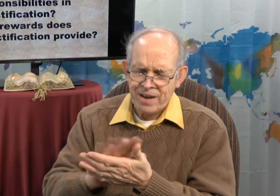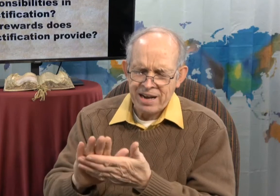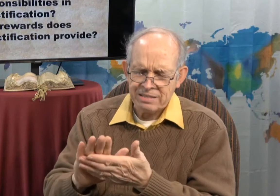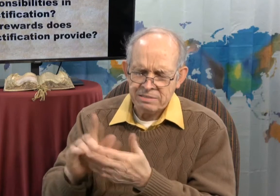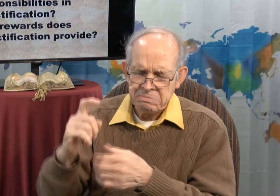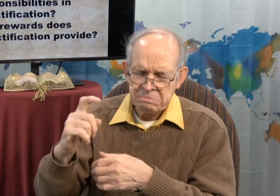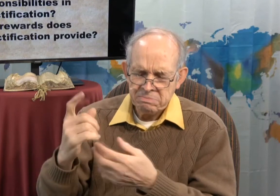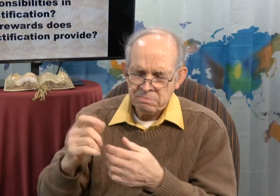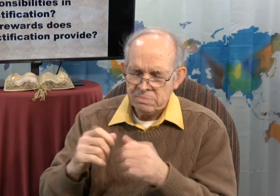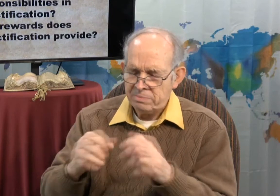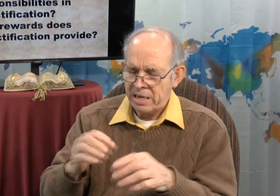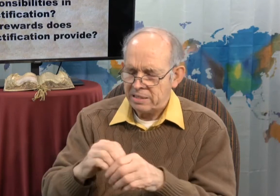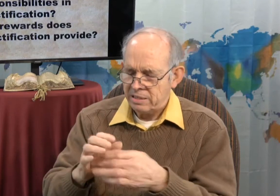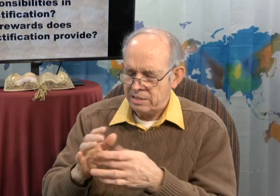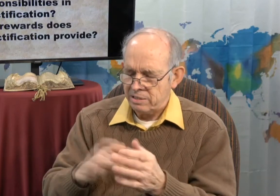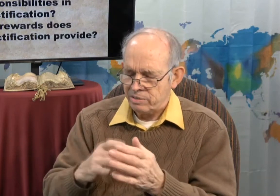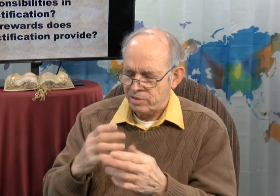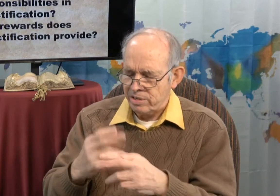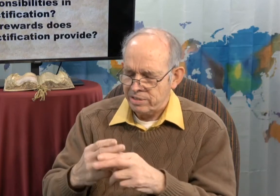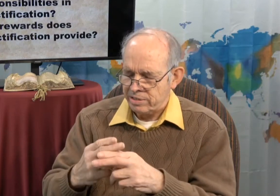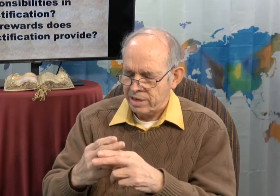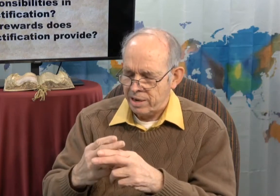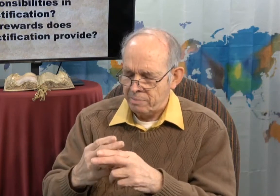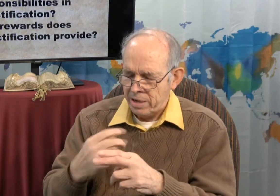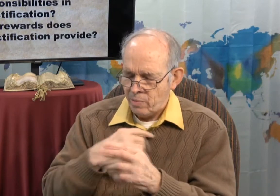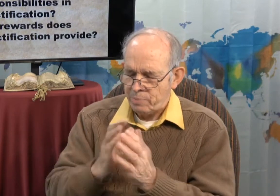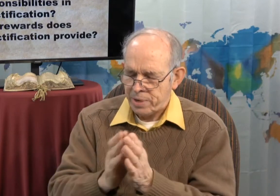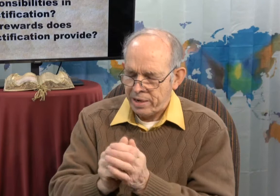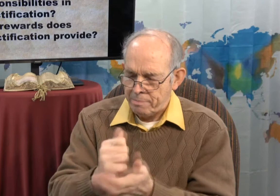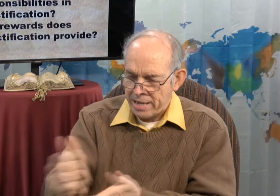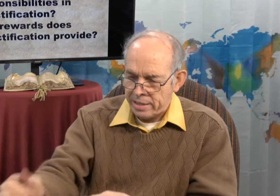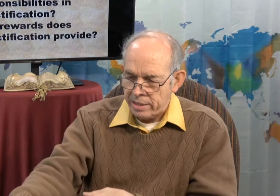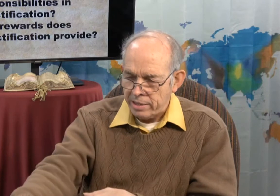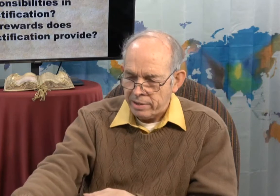sanctified? Bless in Jesus' name, we pray, amen.